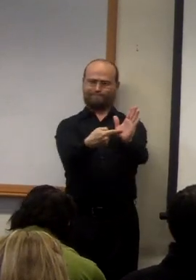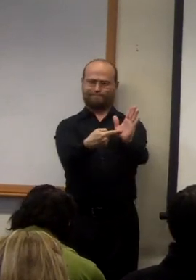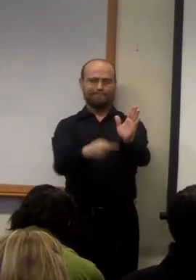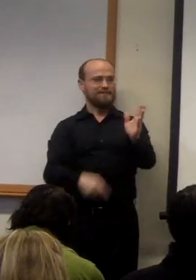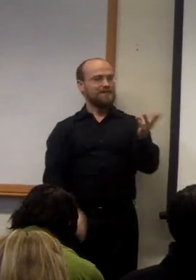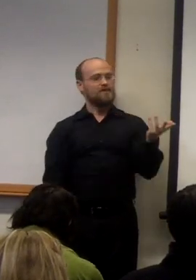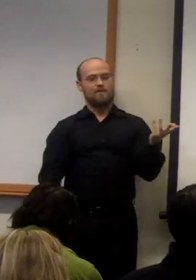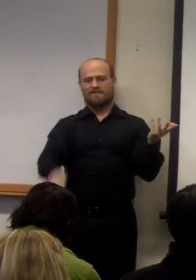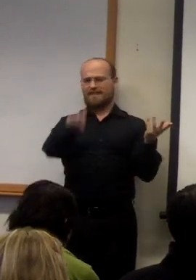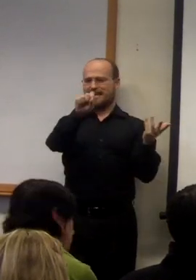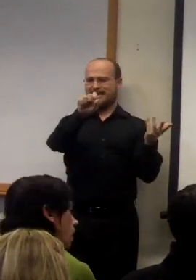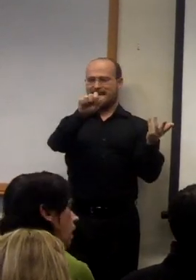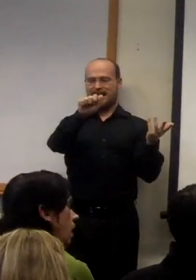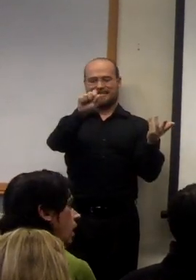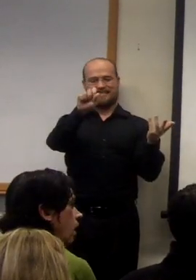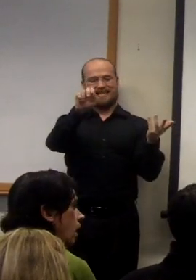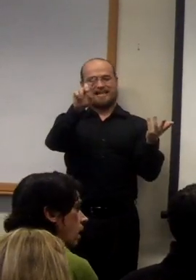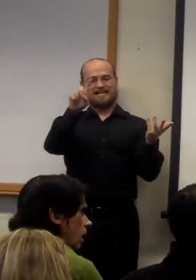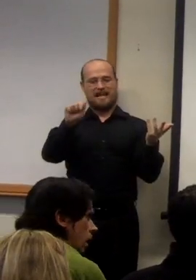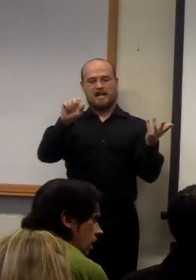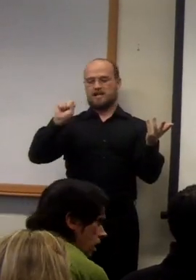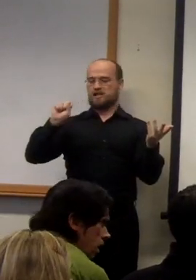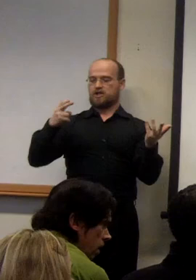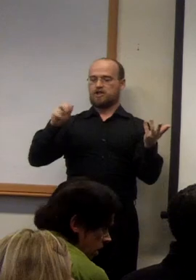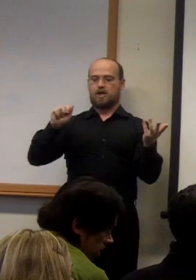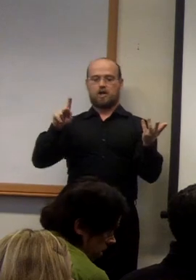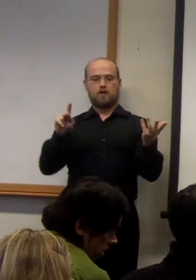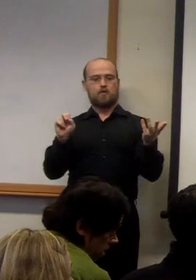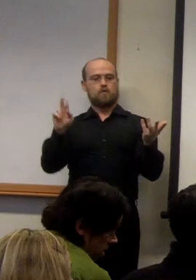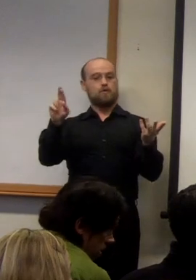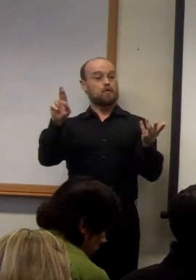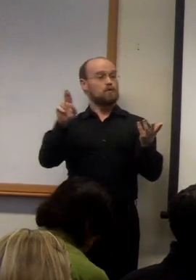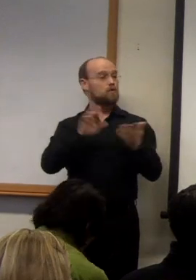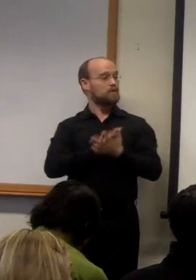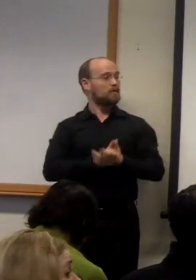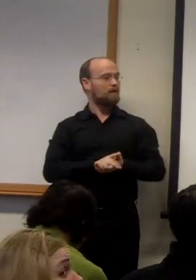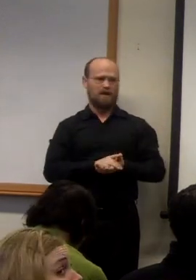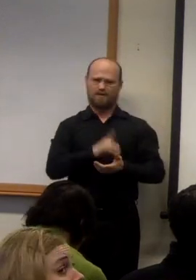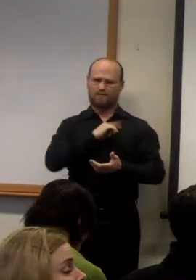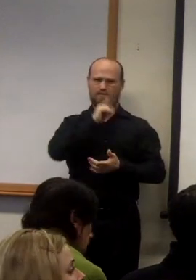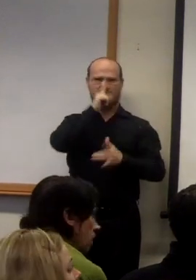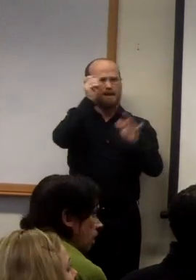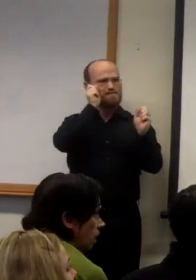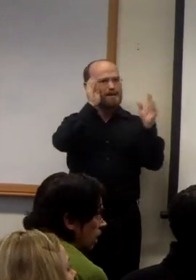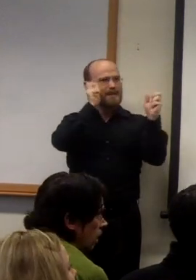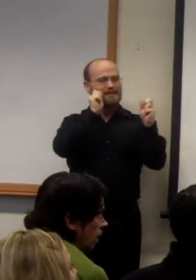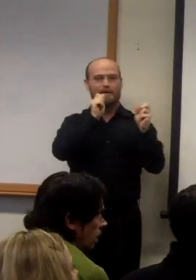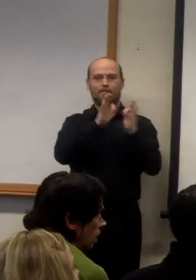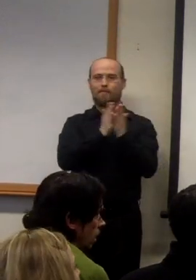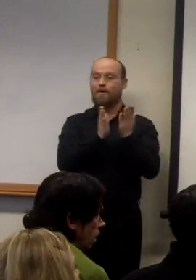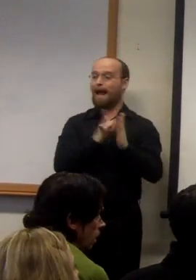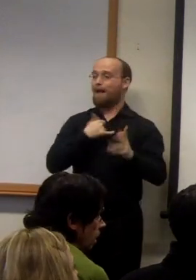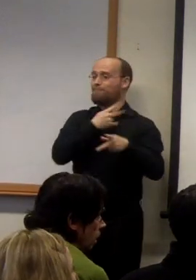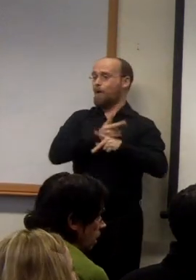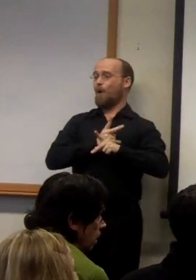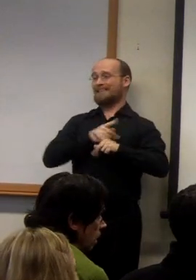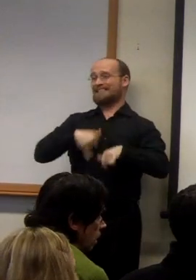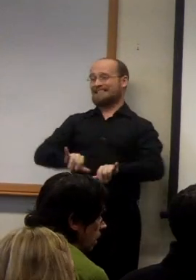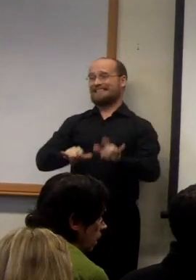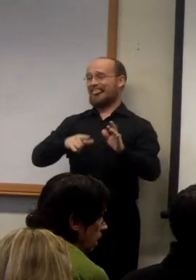I mean, just absolutely amazing. By the way, there's this really amazing book that it's totally overdue from the library. It's called "Want